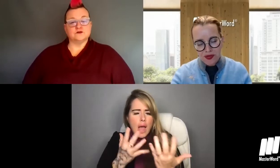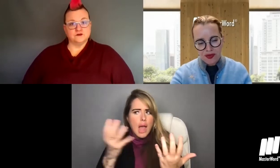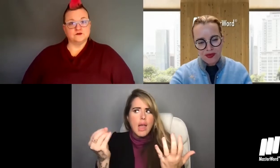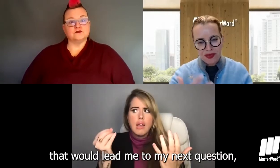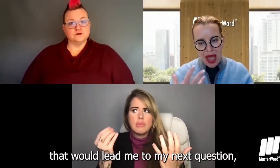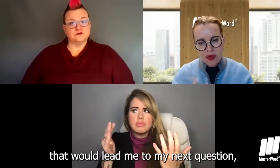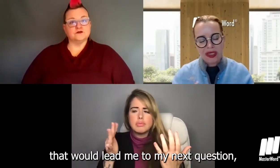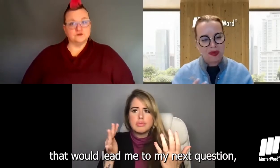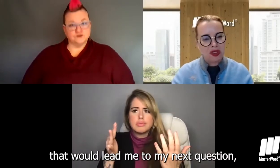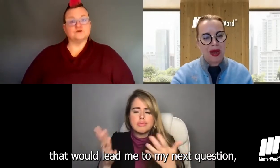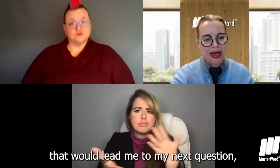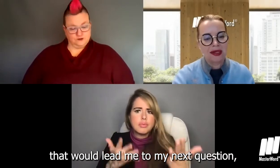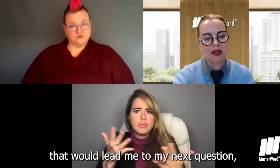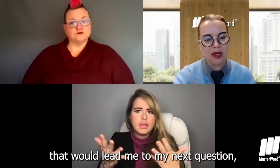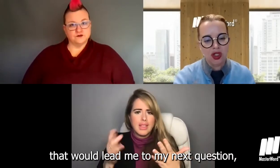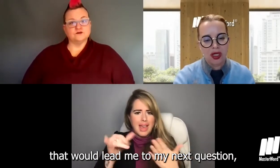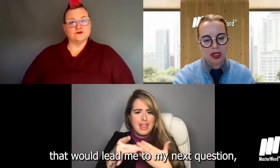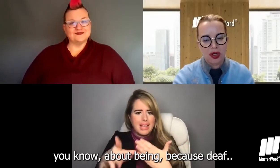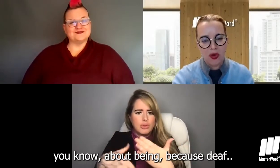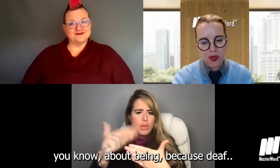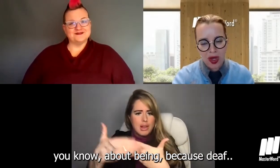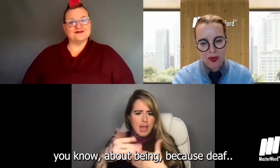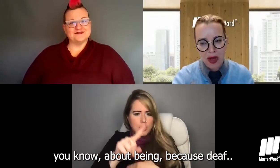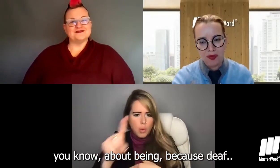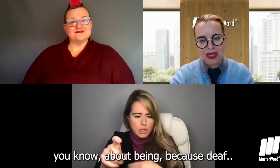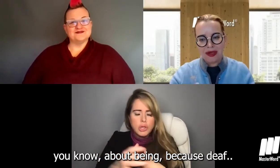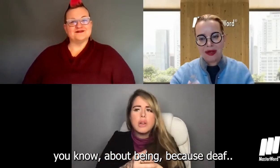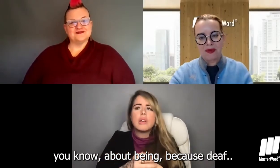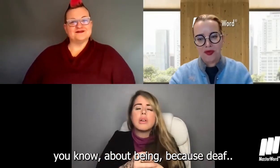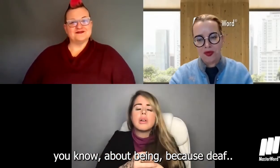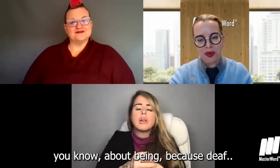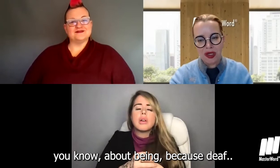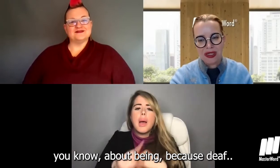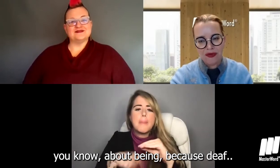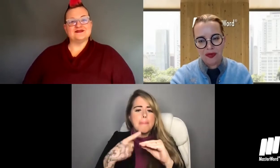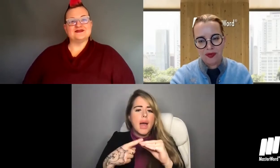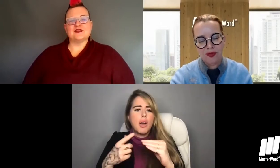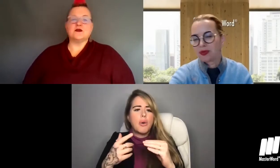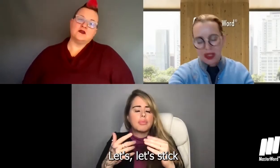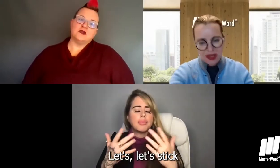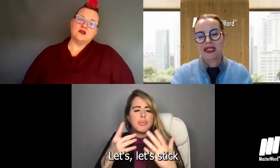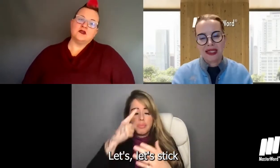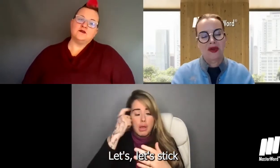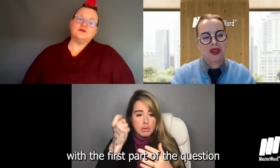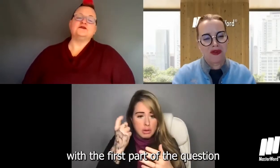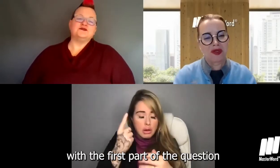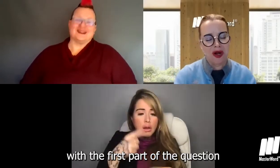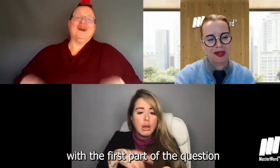And that would lead me to my next question, you know, about being, because deaf, let's, let's stick with the first part of the